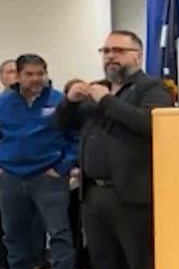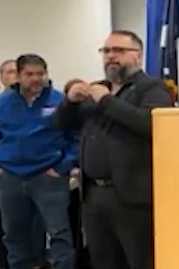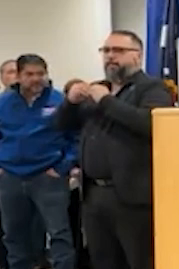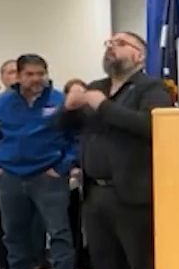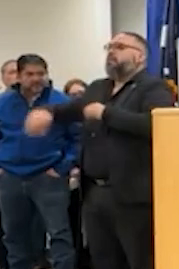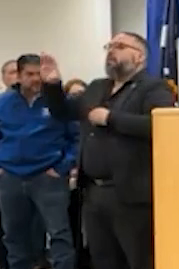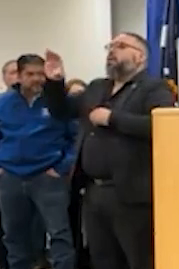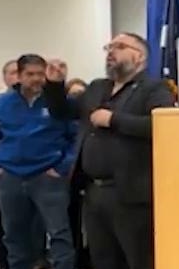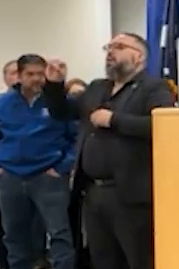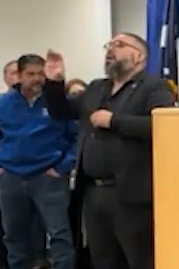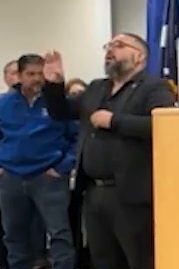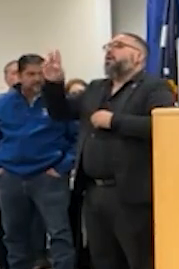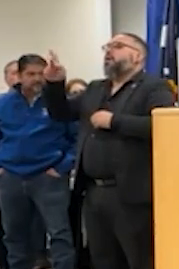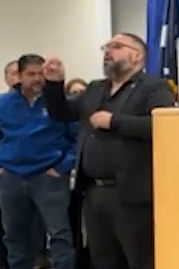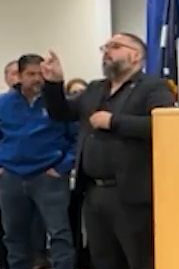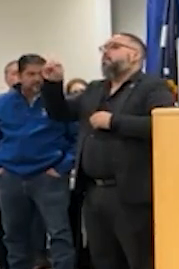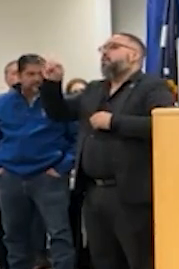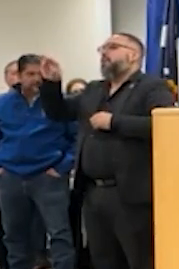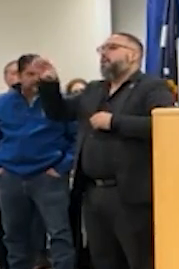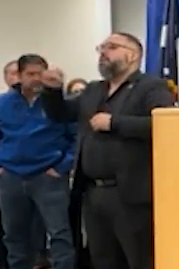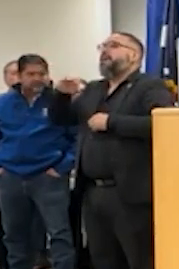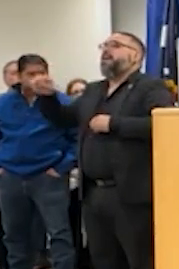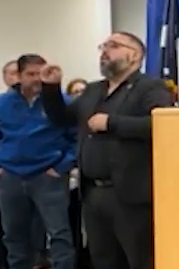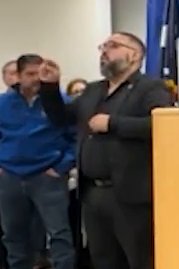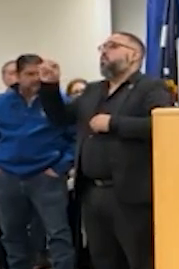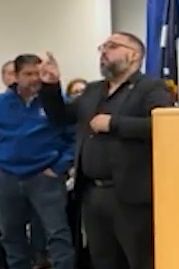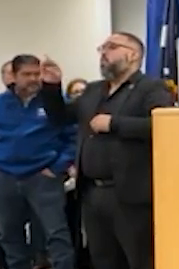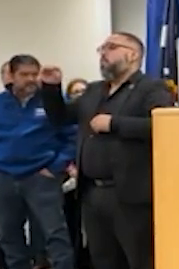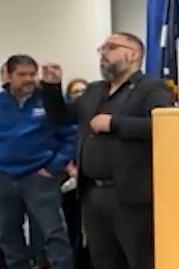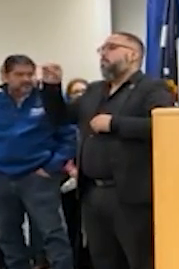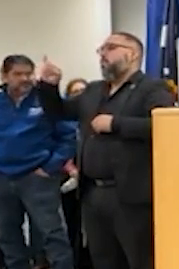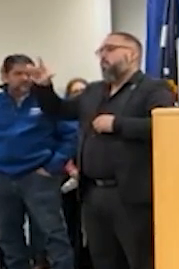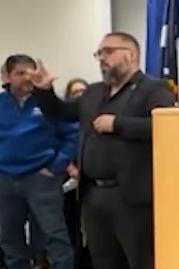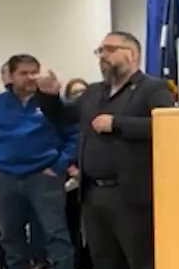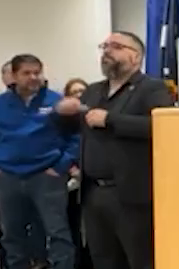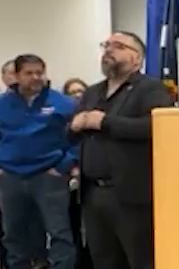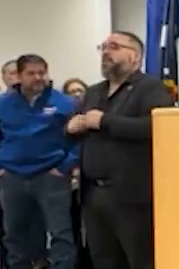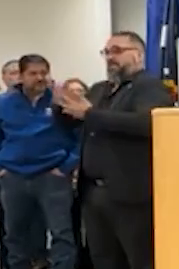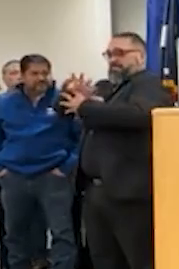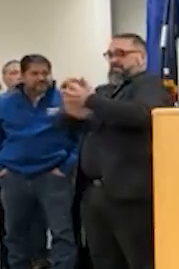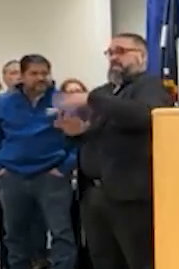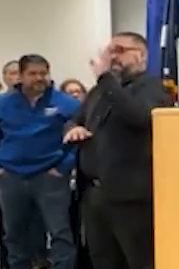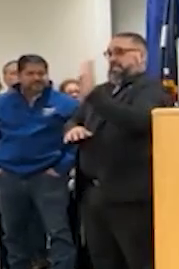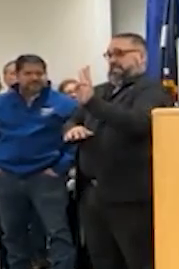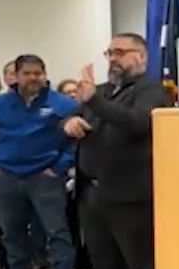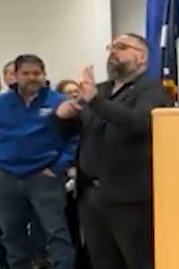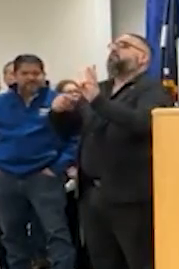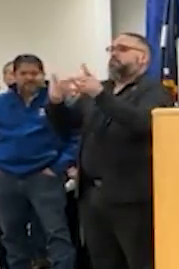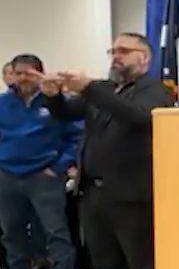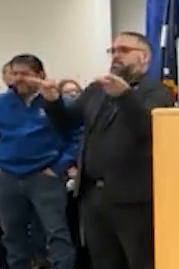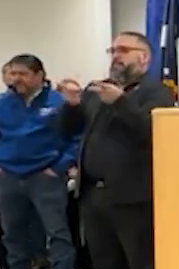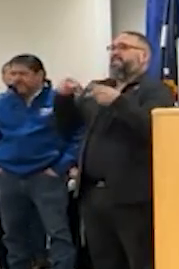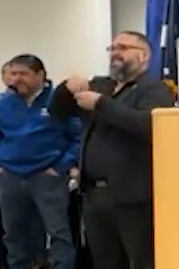yeah, Copernicus as well, Normoil, right? Okay, so those are the 6 sites throughout